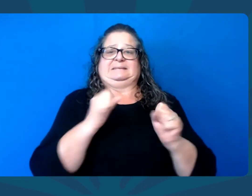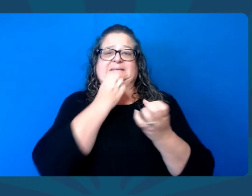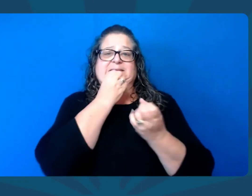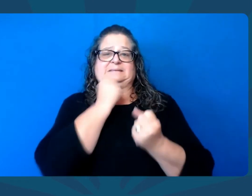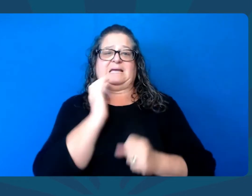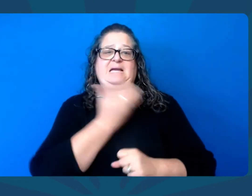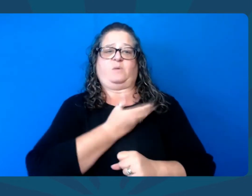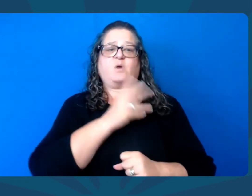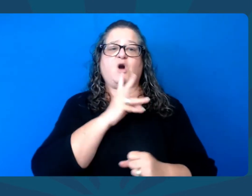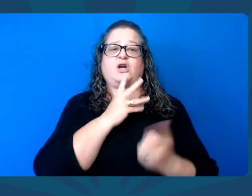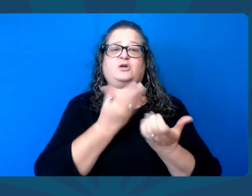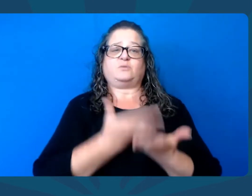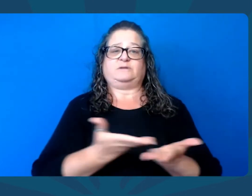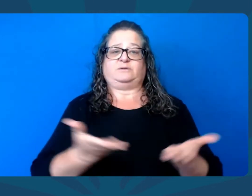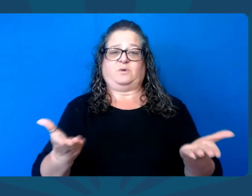budgets.